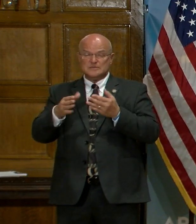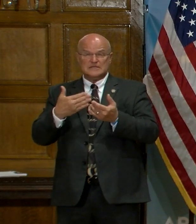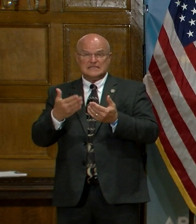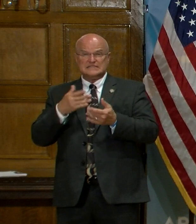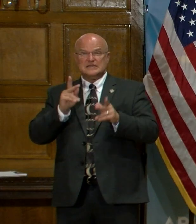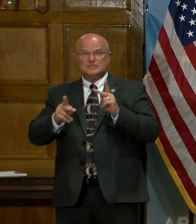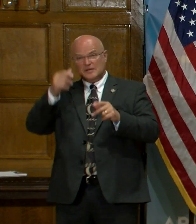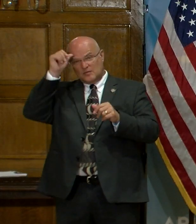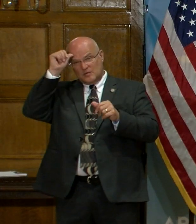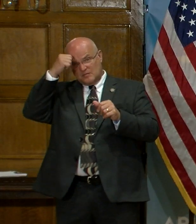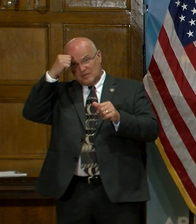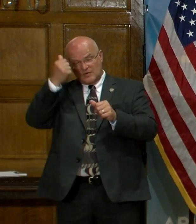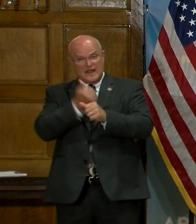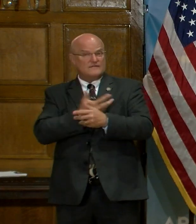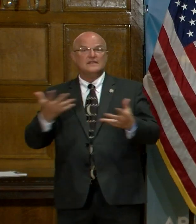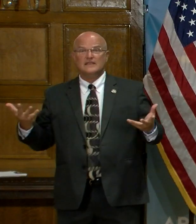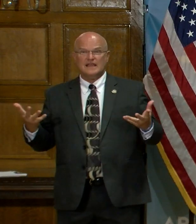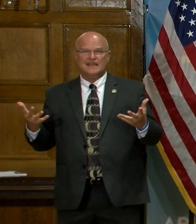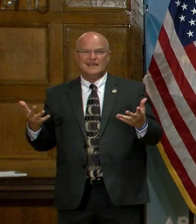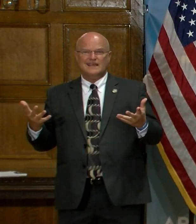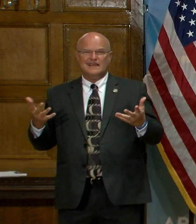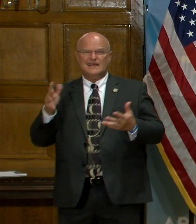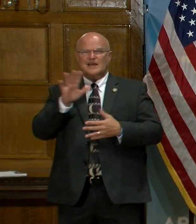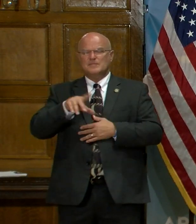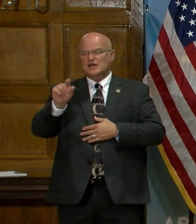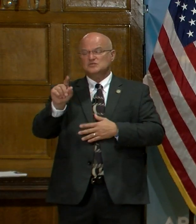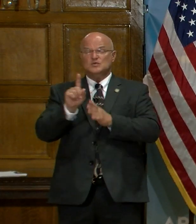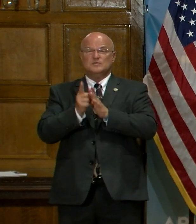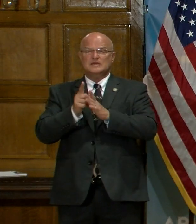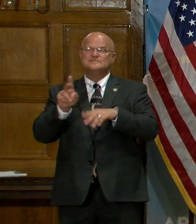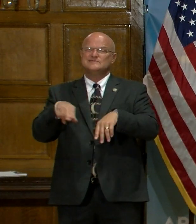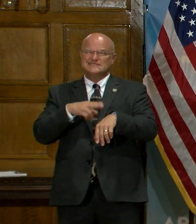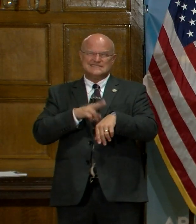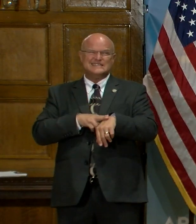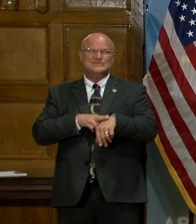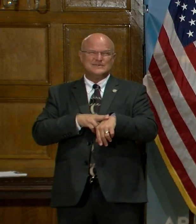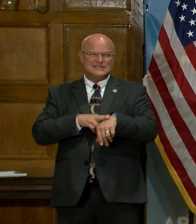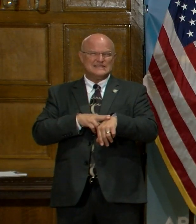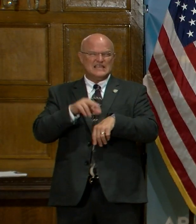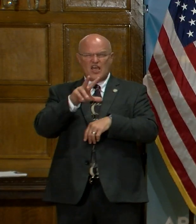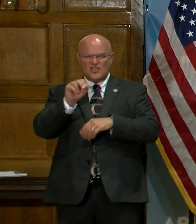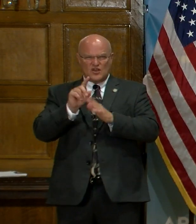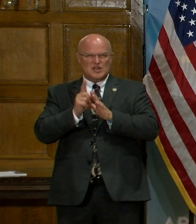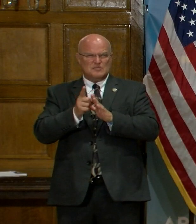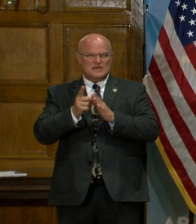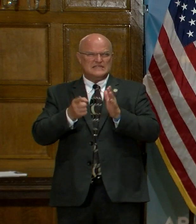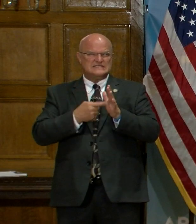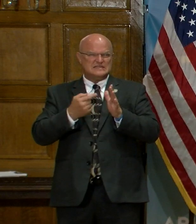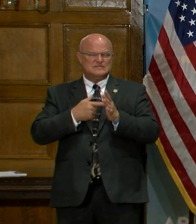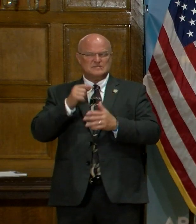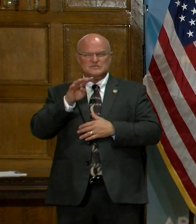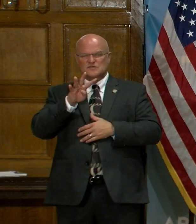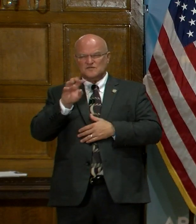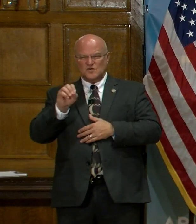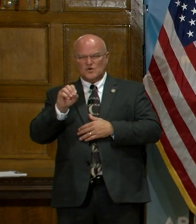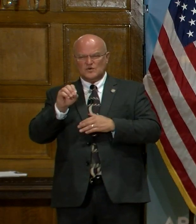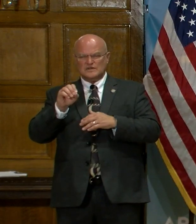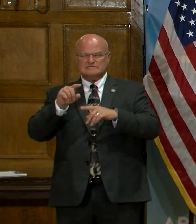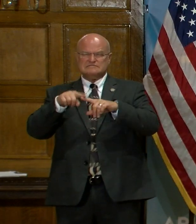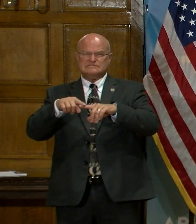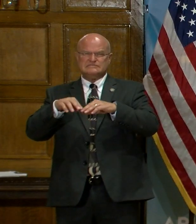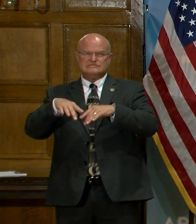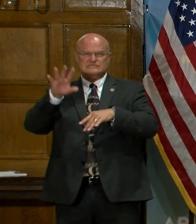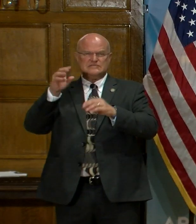easy, people remember everything, about 20 minutes, but typically, you know, 30 minutes, sometimes 40 or more, depending